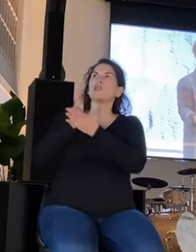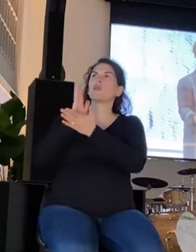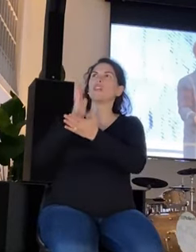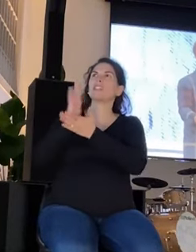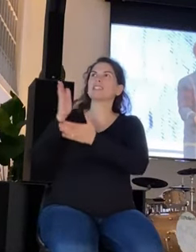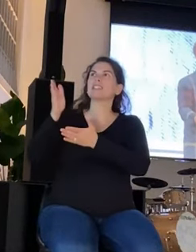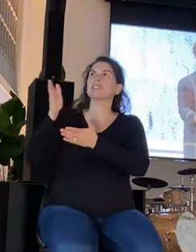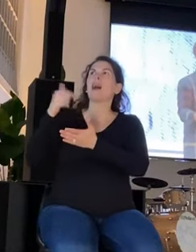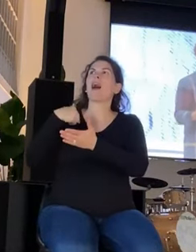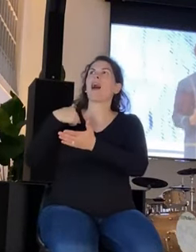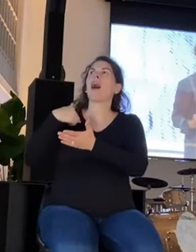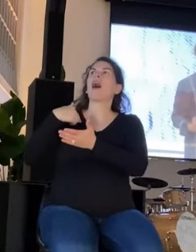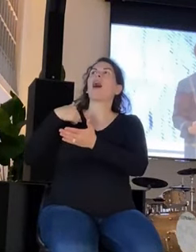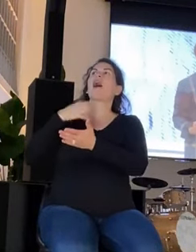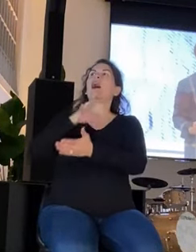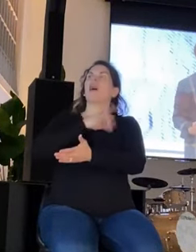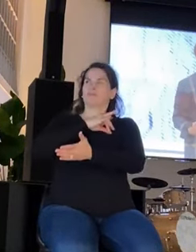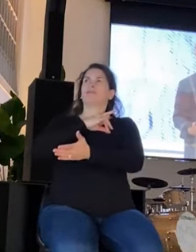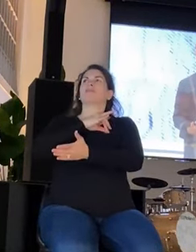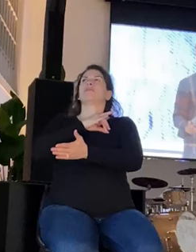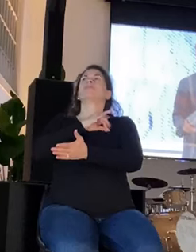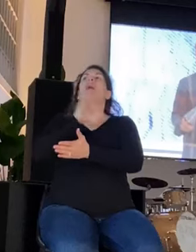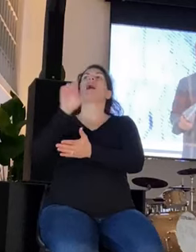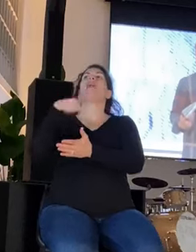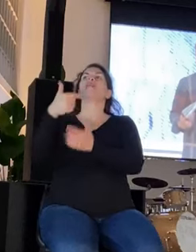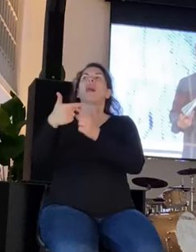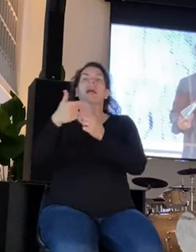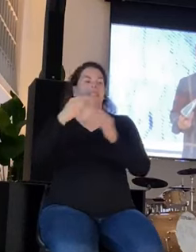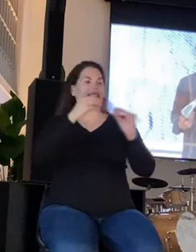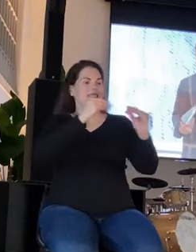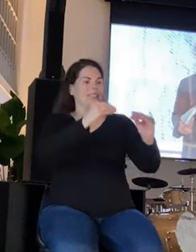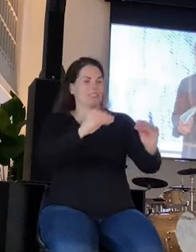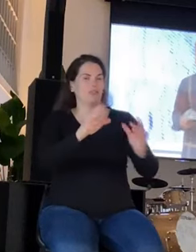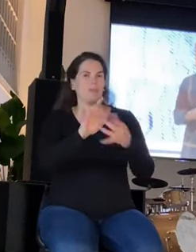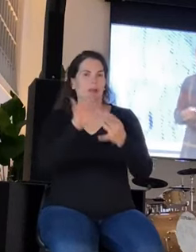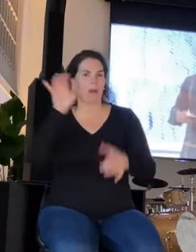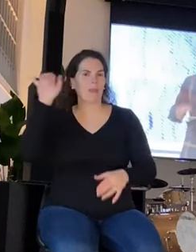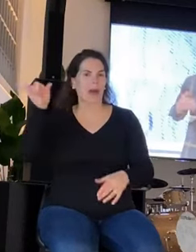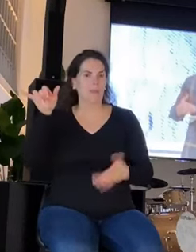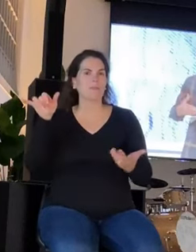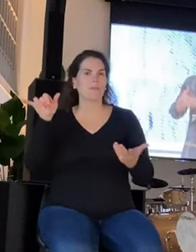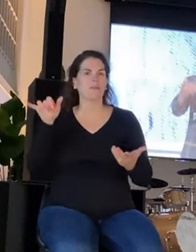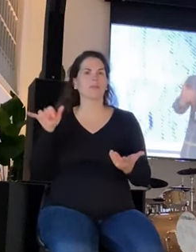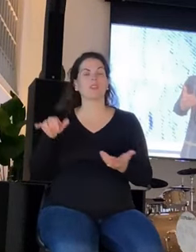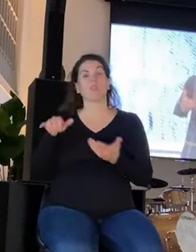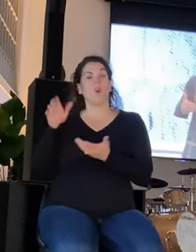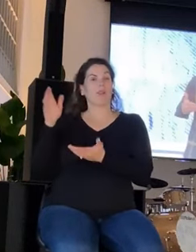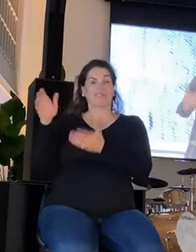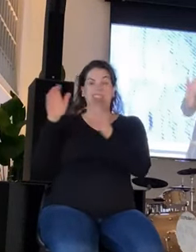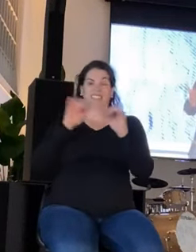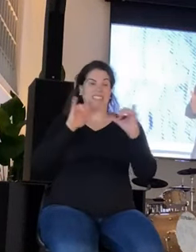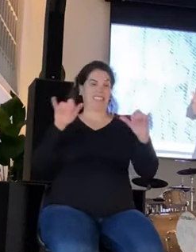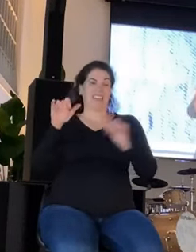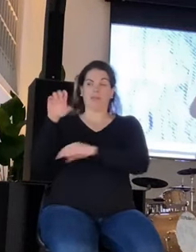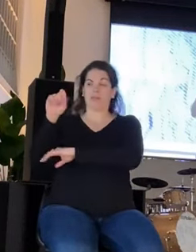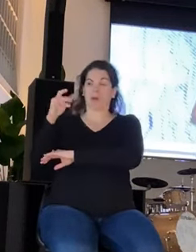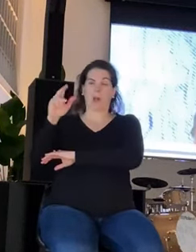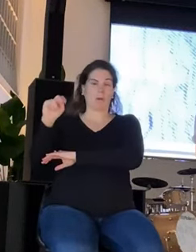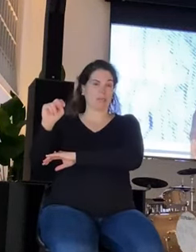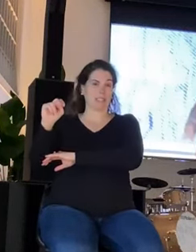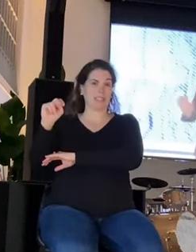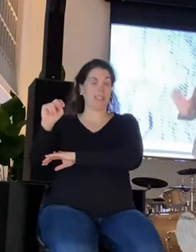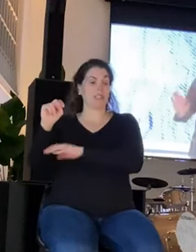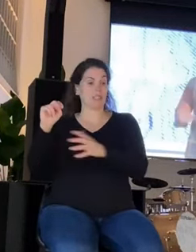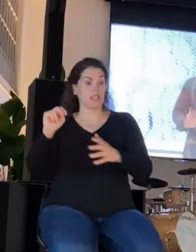on. And what he was doing in Proverbs was Solomon was passing on this godly inheritance of wisdom to